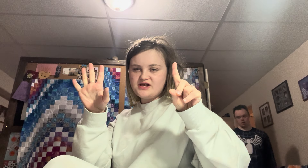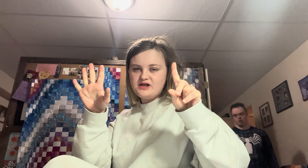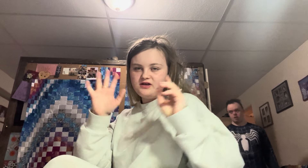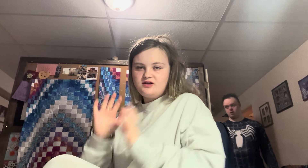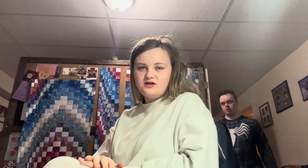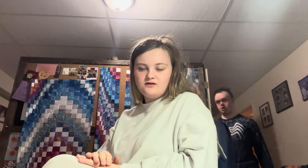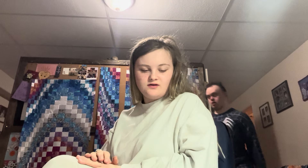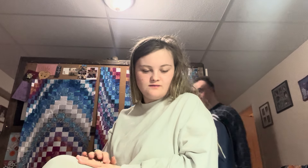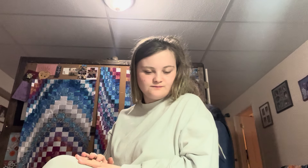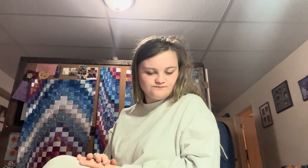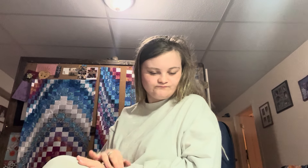15?